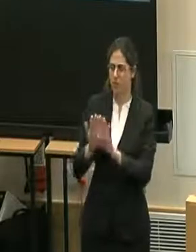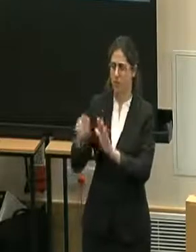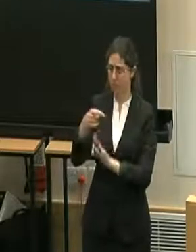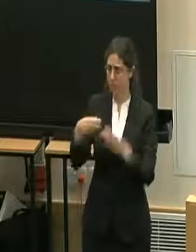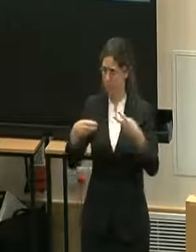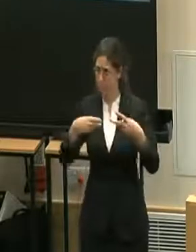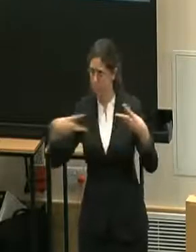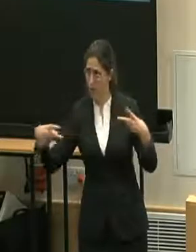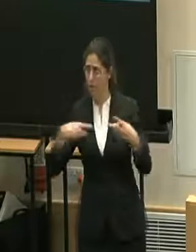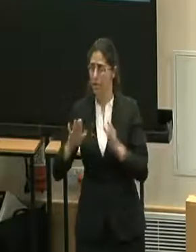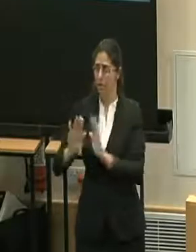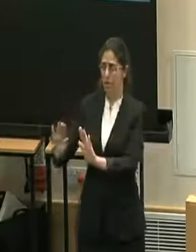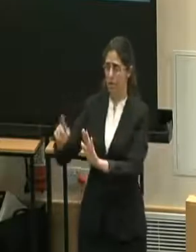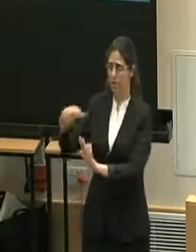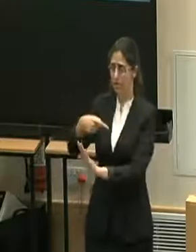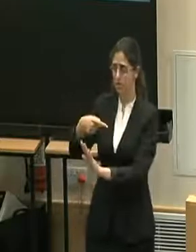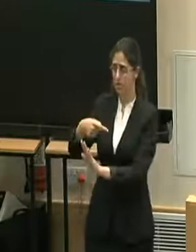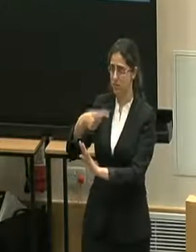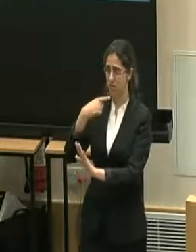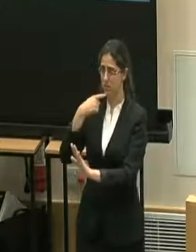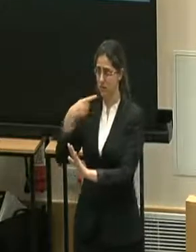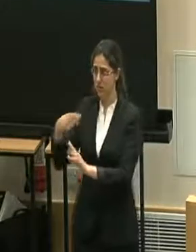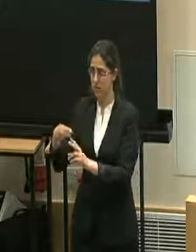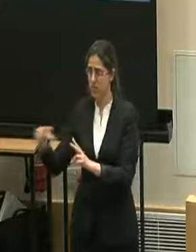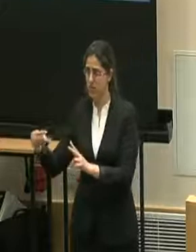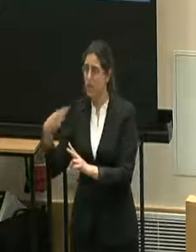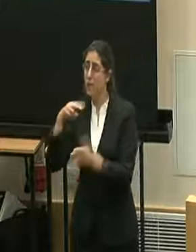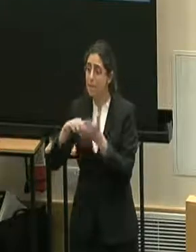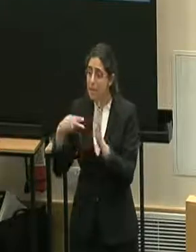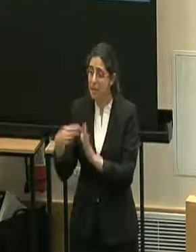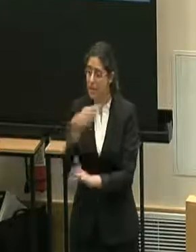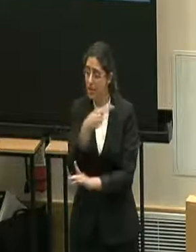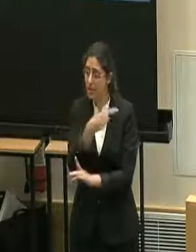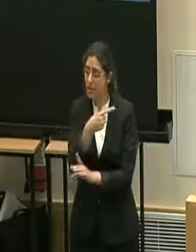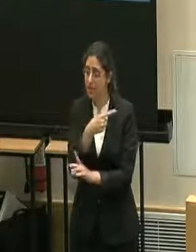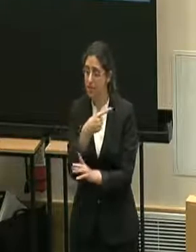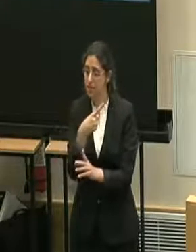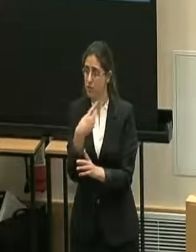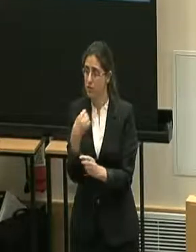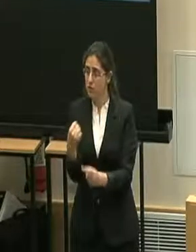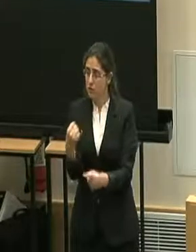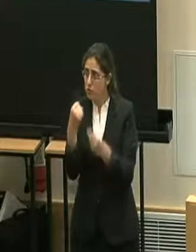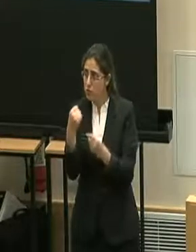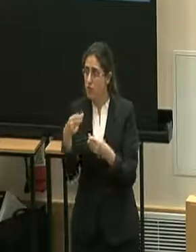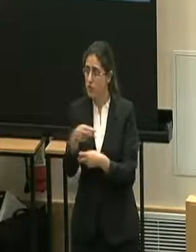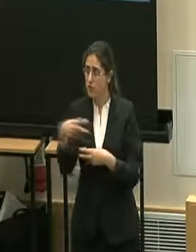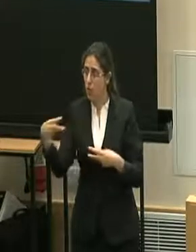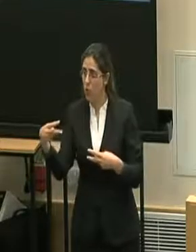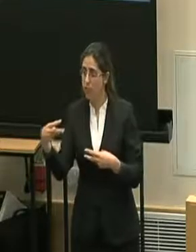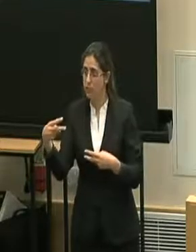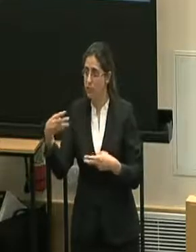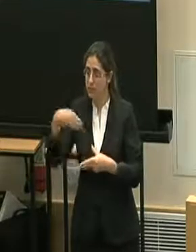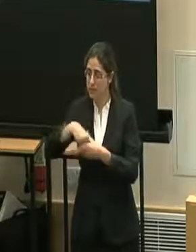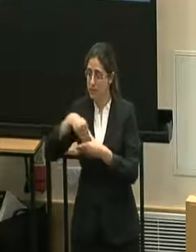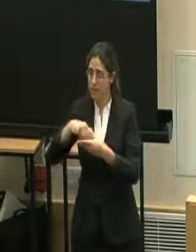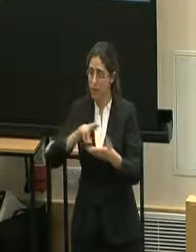Intentionally, unintentionally, that phrase means that the strongest equality can be in the